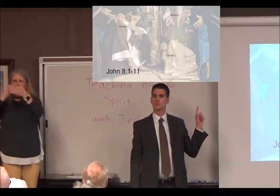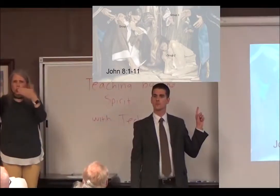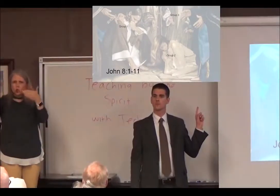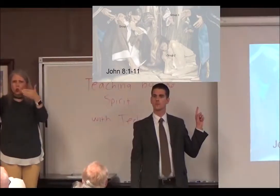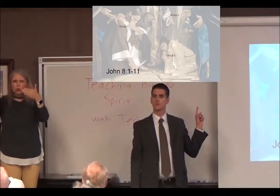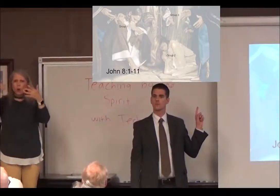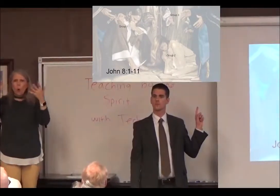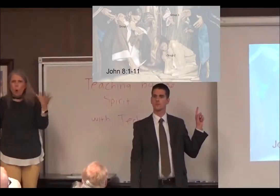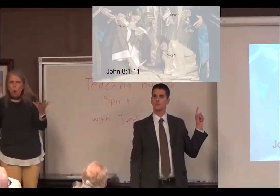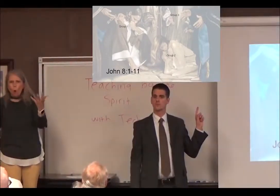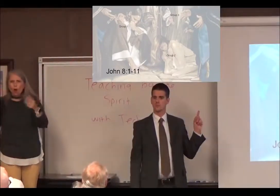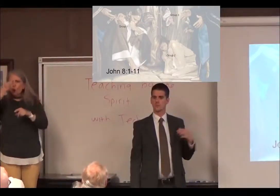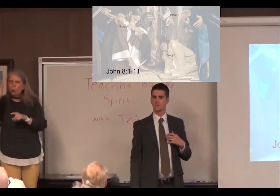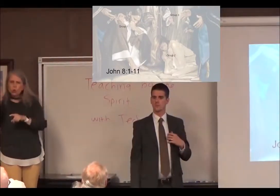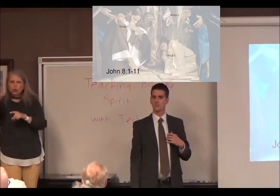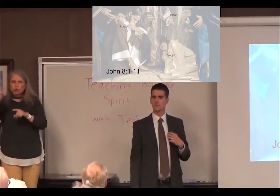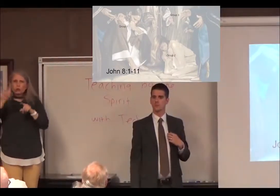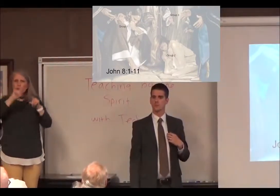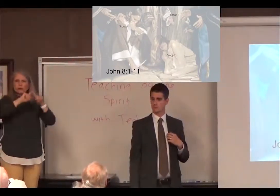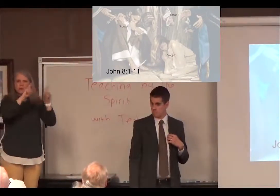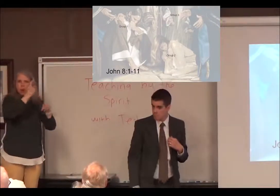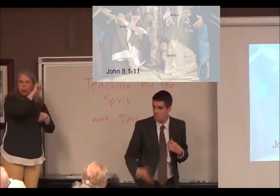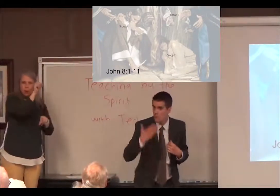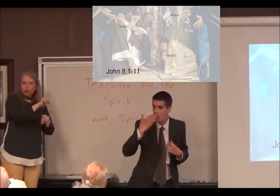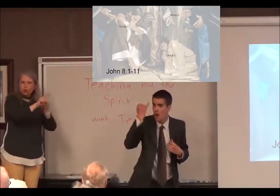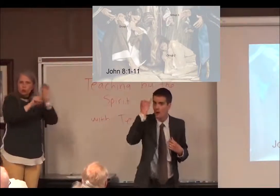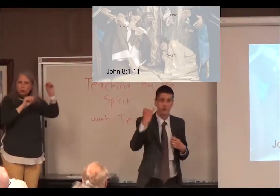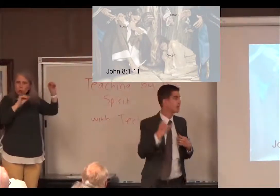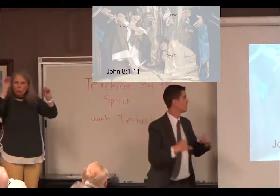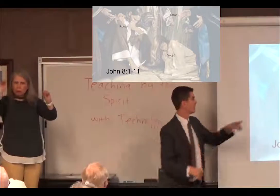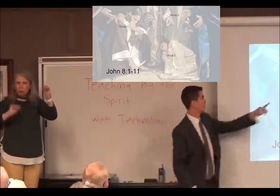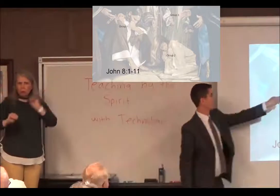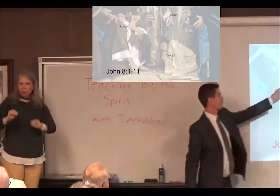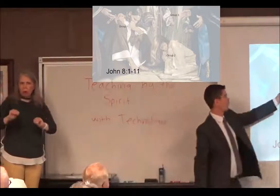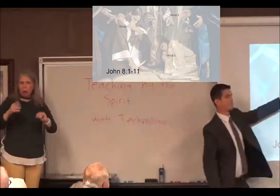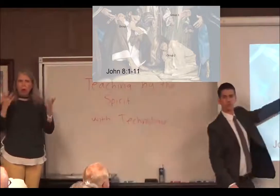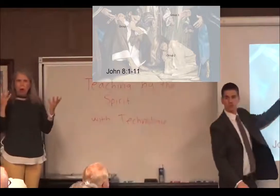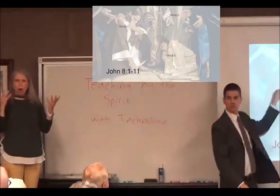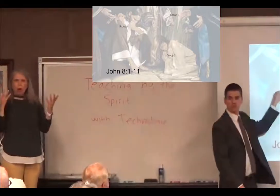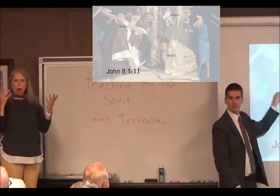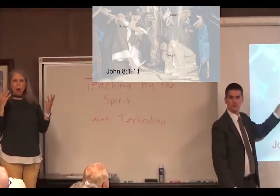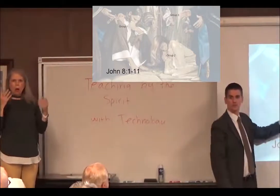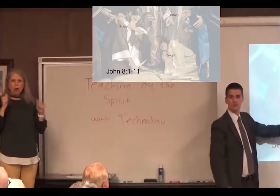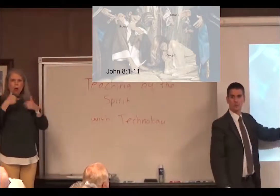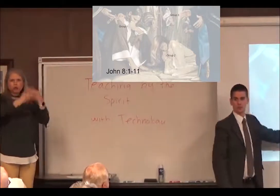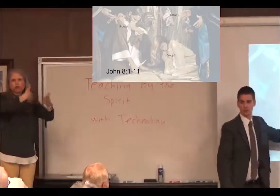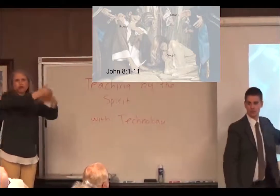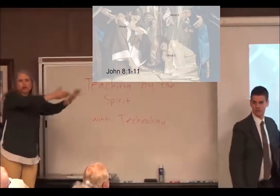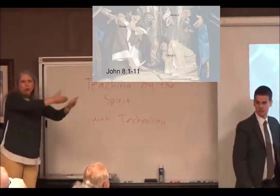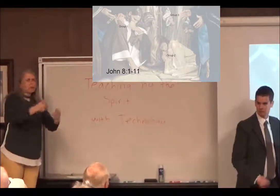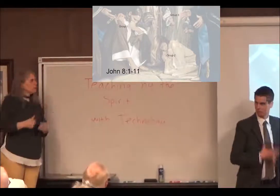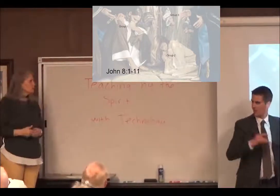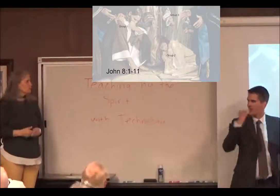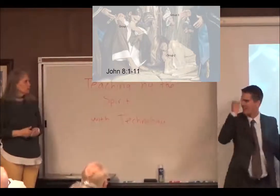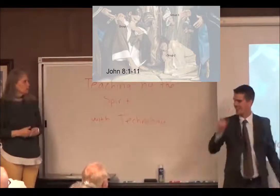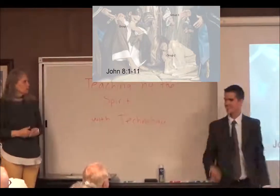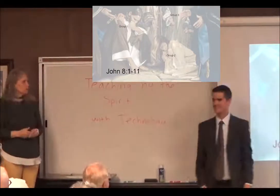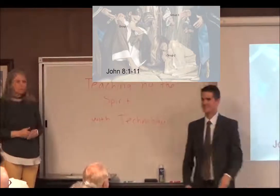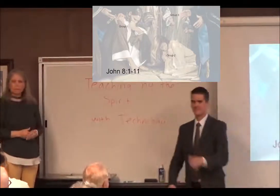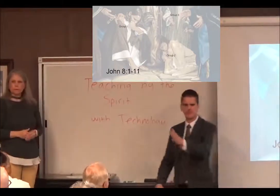When group one's ready, they can share their question. Group two shares their question. Oh, you put different questions?